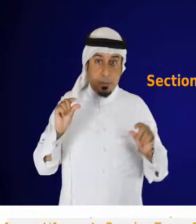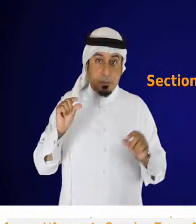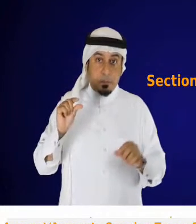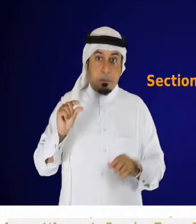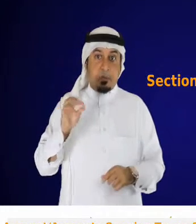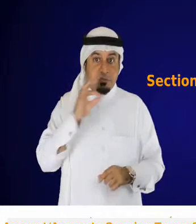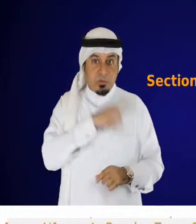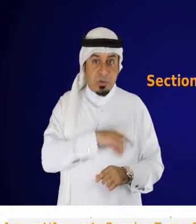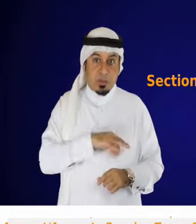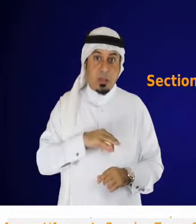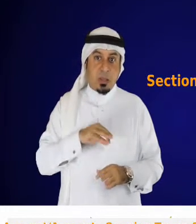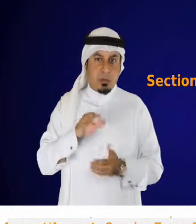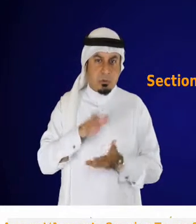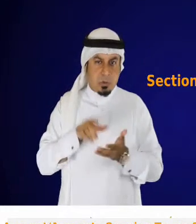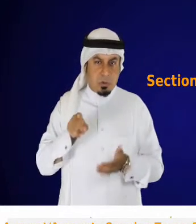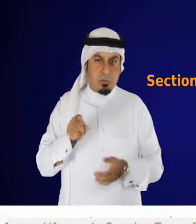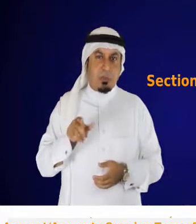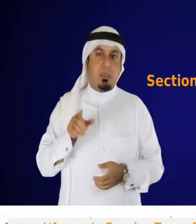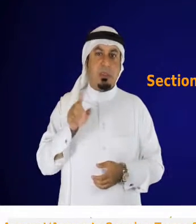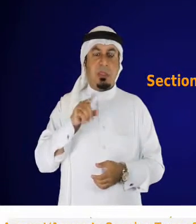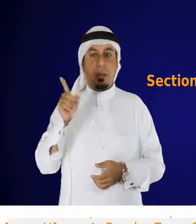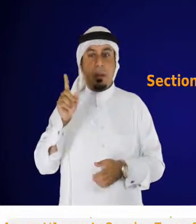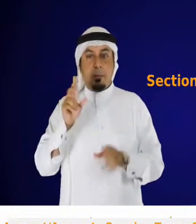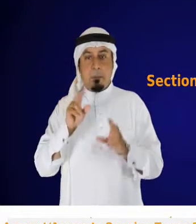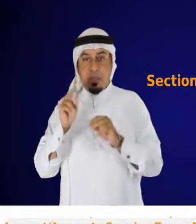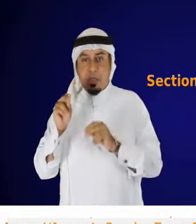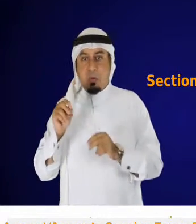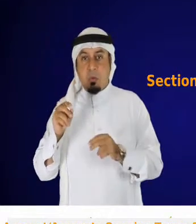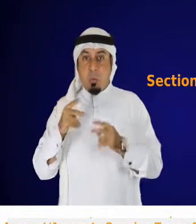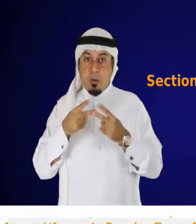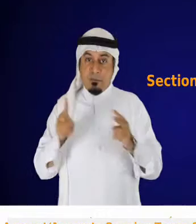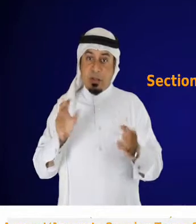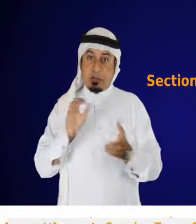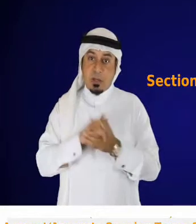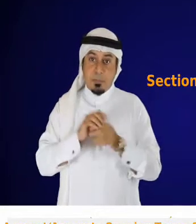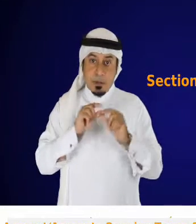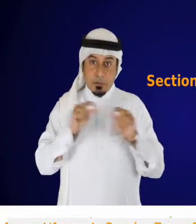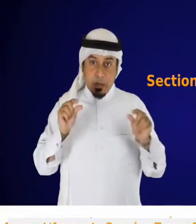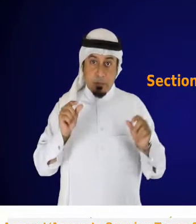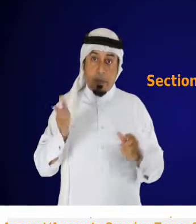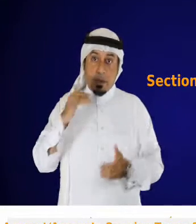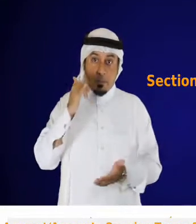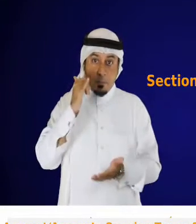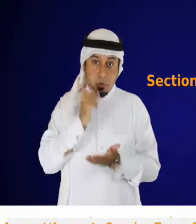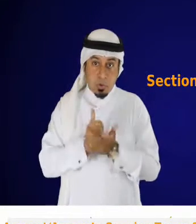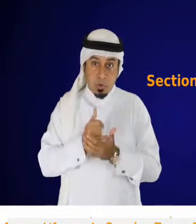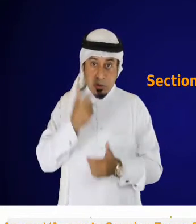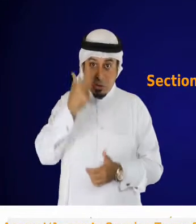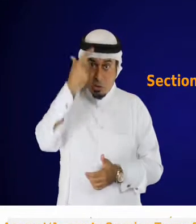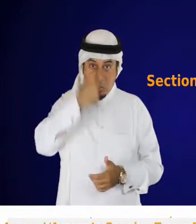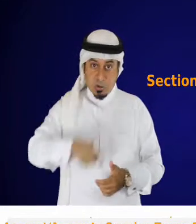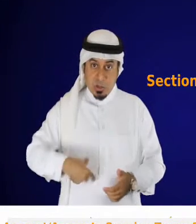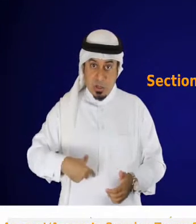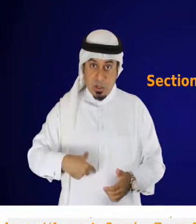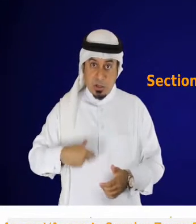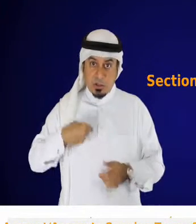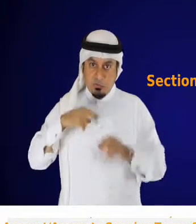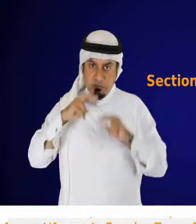other means, the bank may carry them out on the account holder's responsibility and the account holder shall be fully liable to bear